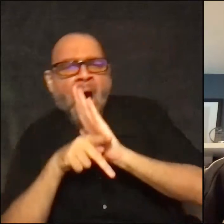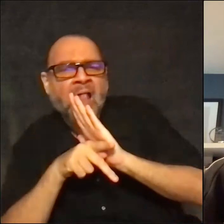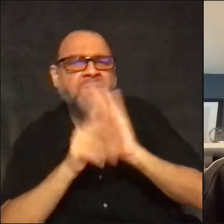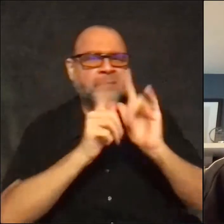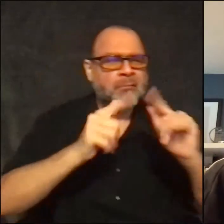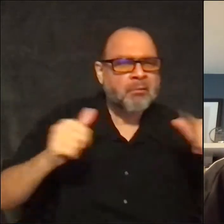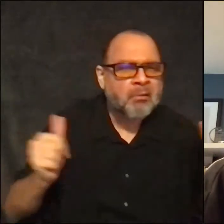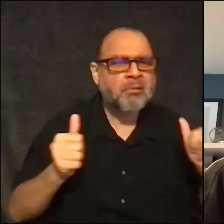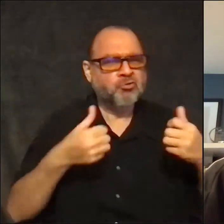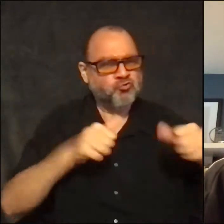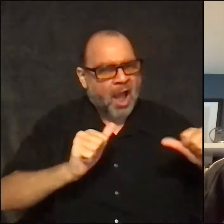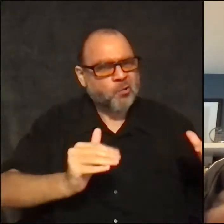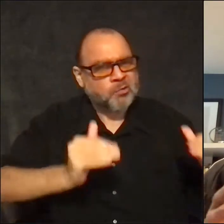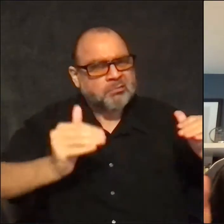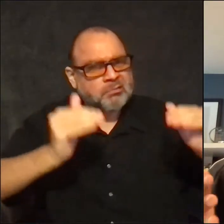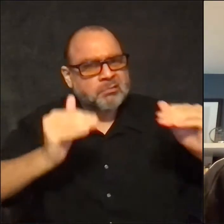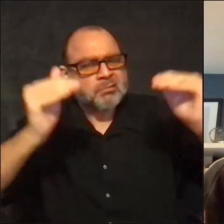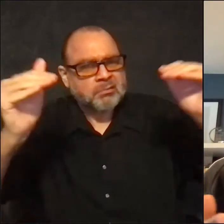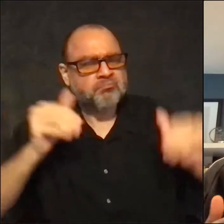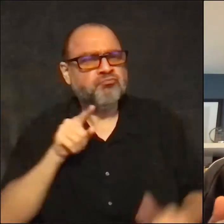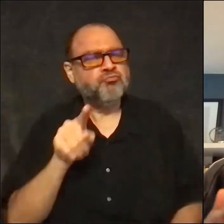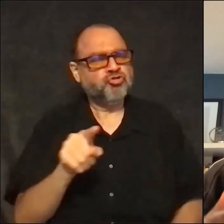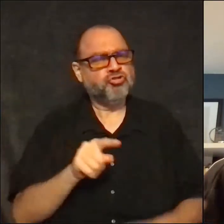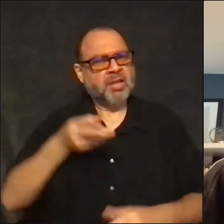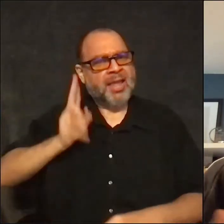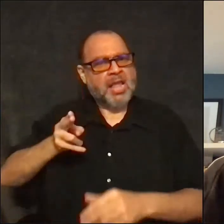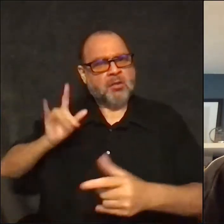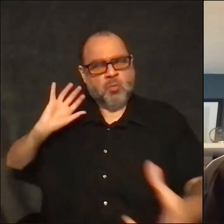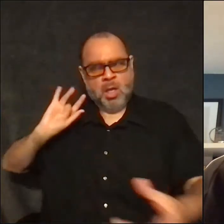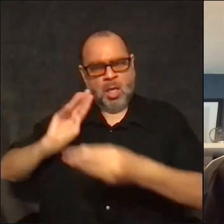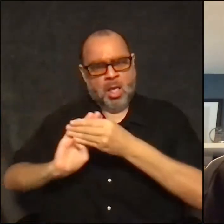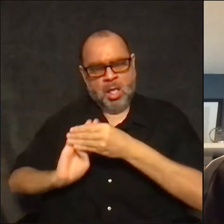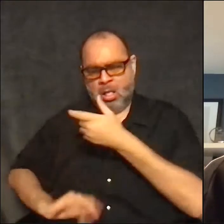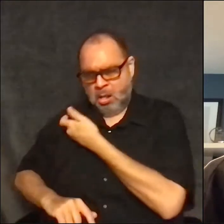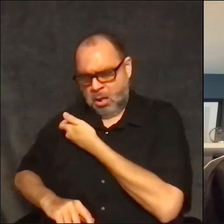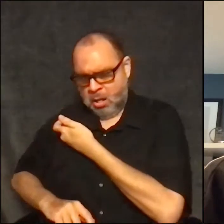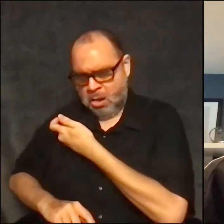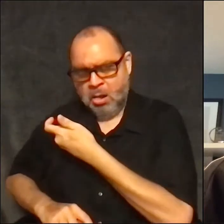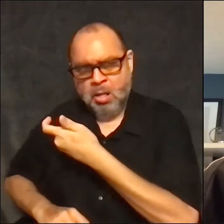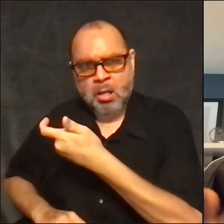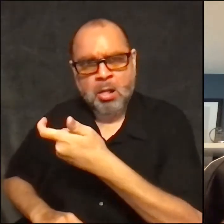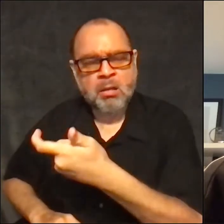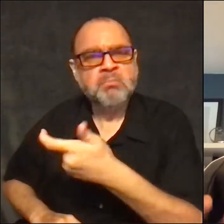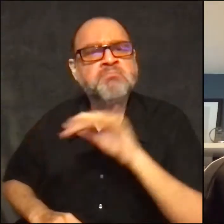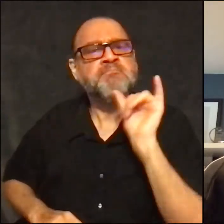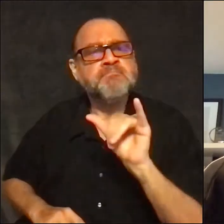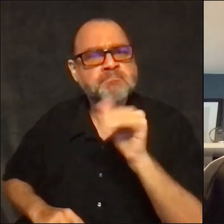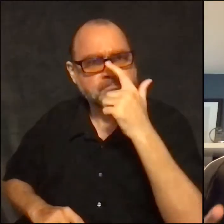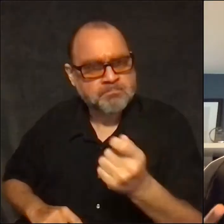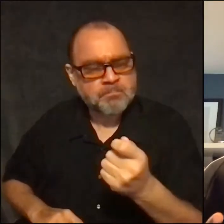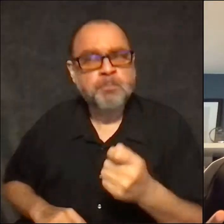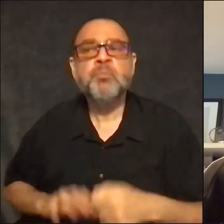her passions in life that she'd really not been able to see through because her other work was pressing, and she just wasn't able to get to